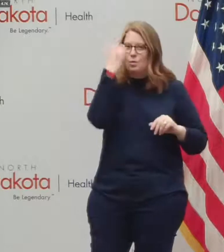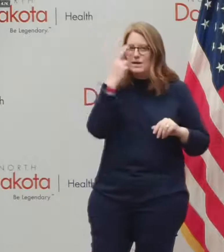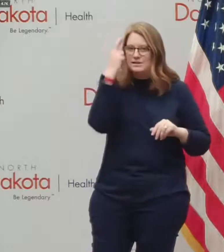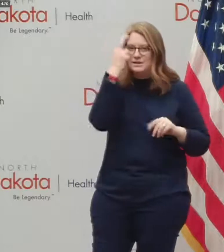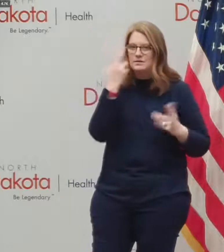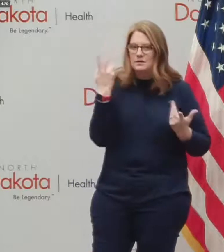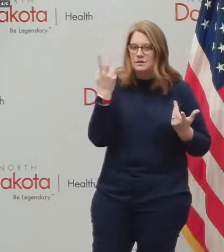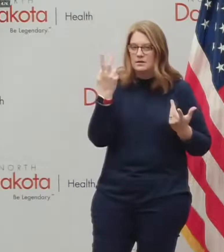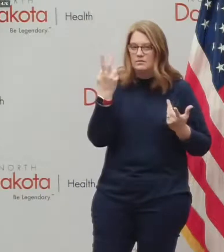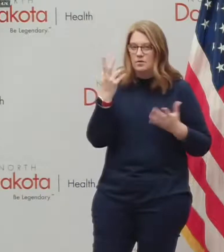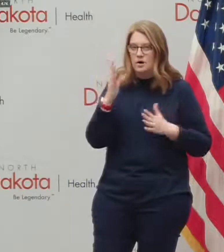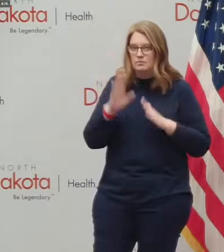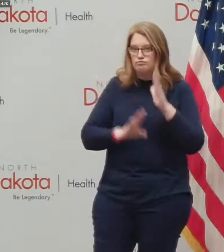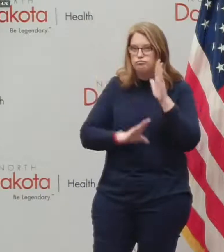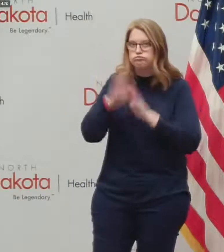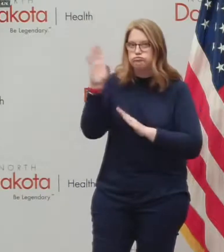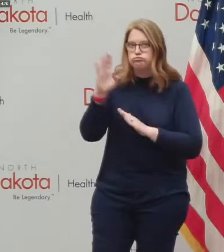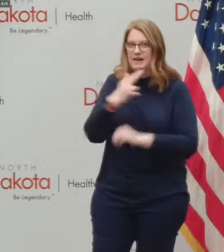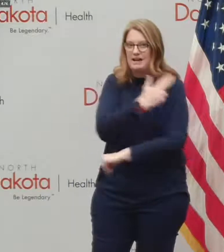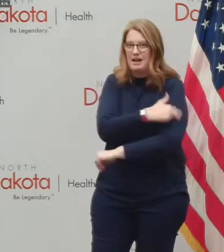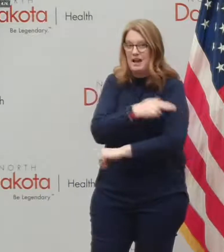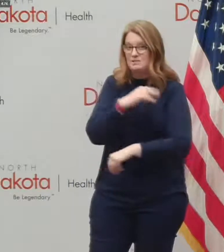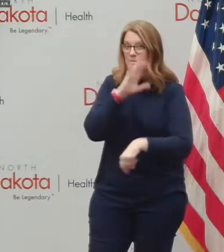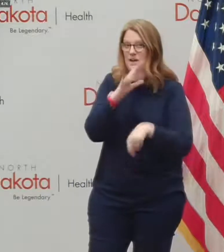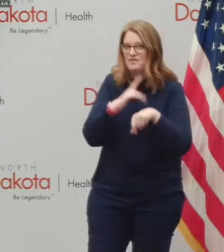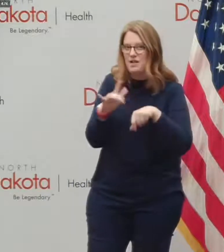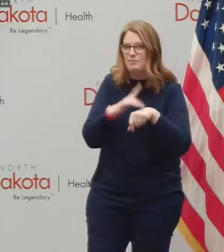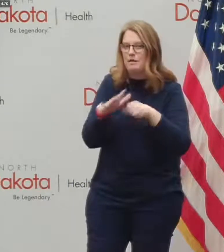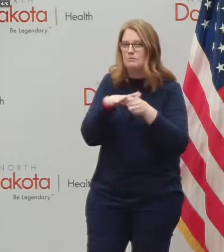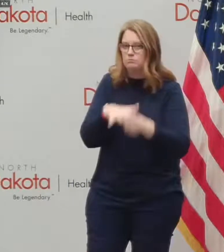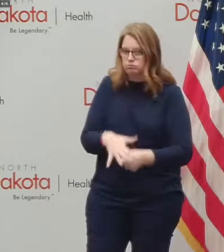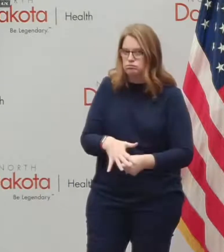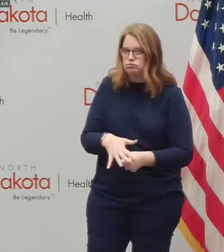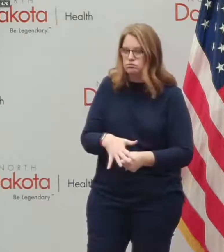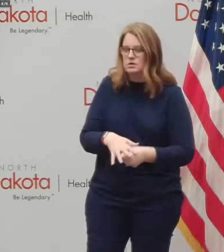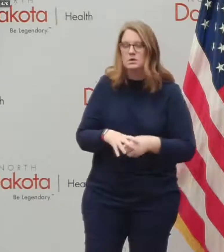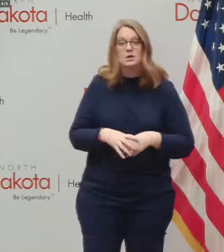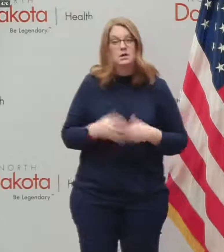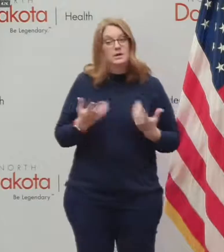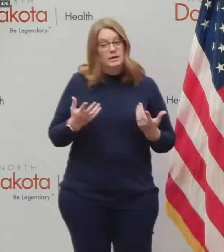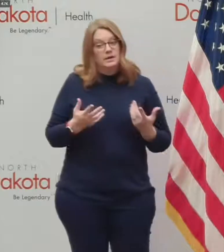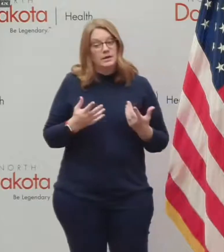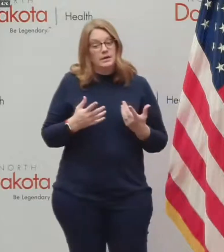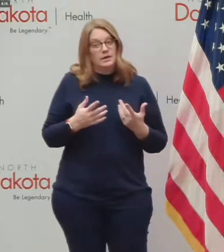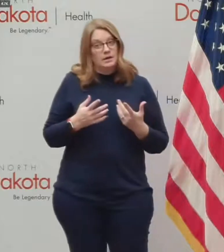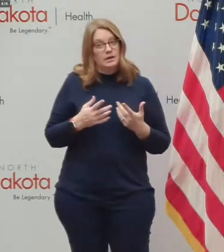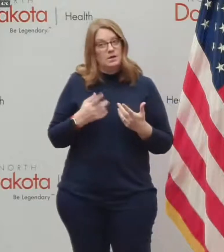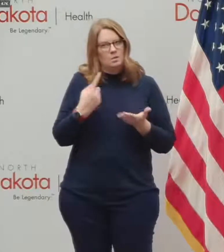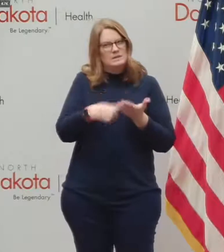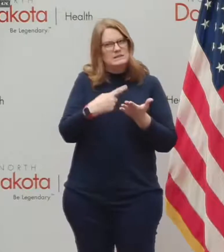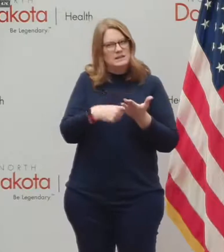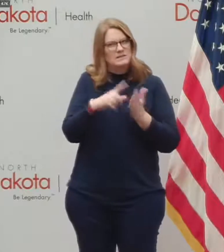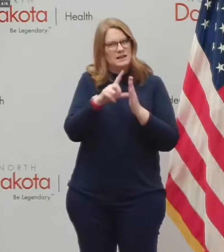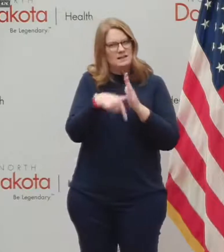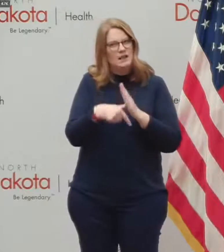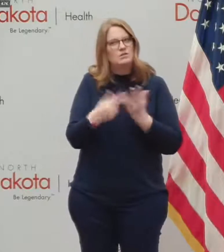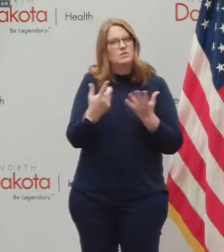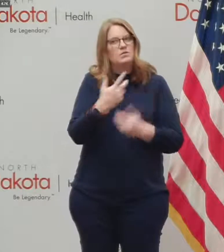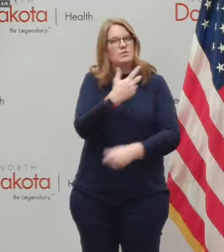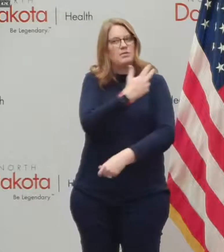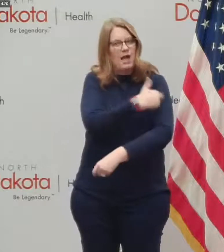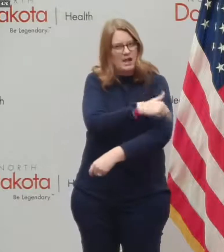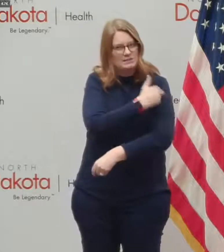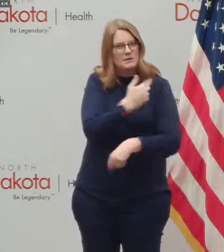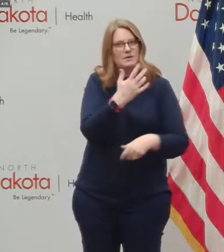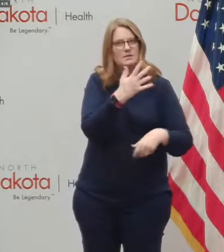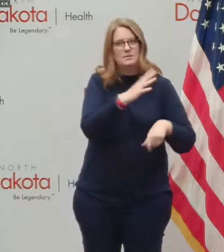accelerating capacity. And while we have had some great gains in terms of hospital productivity, we'll talk about that, the confluence